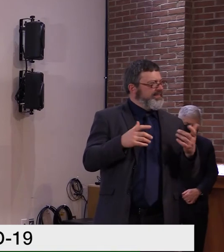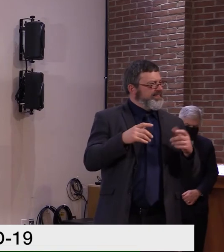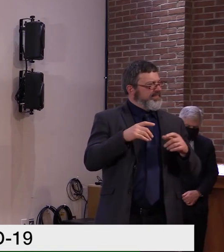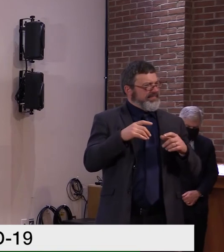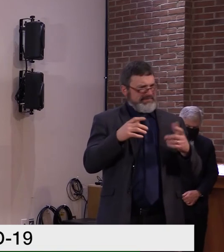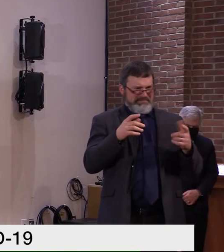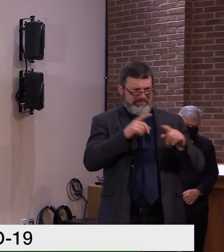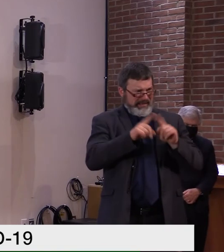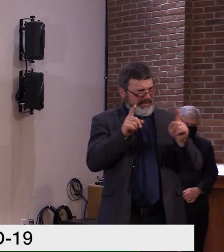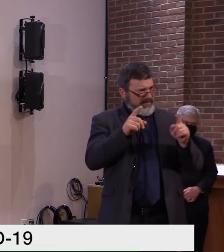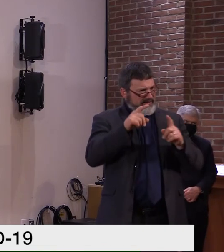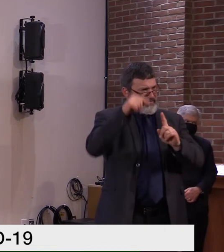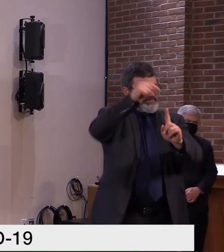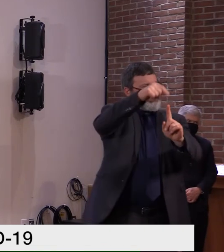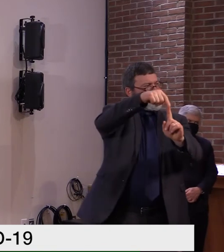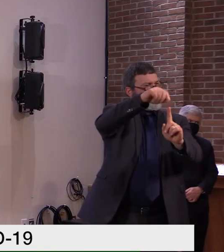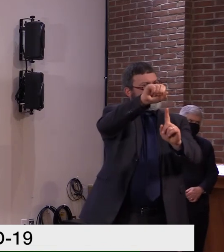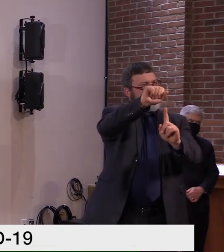behalf of Vermonters.